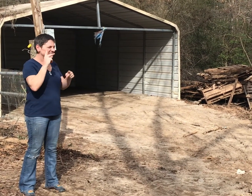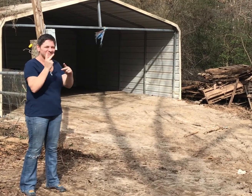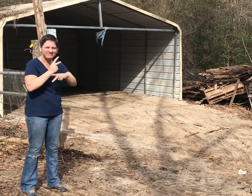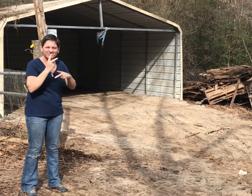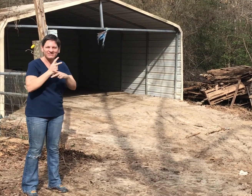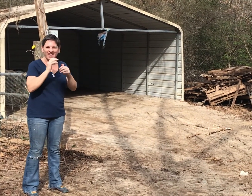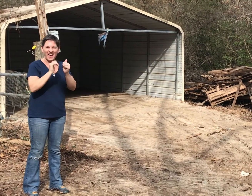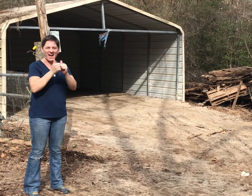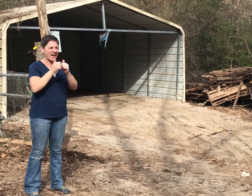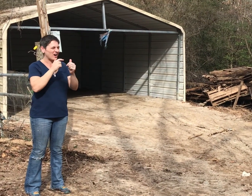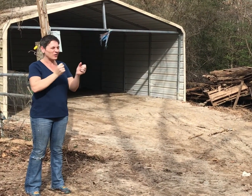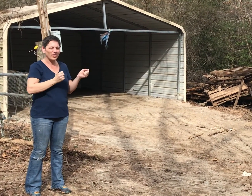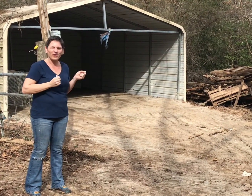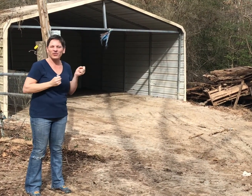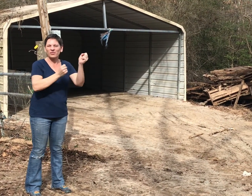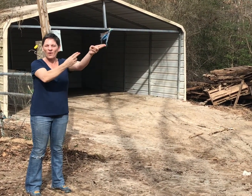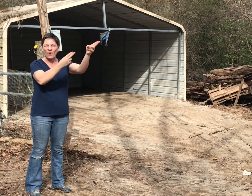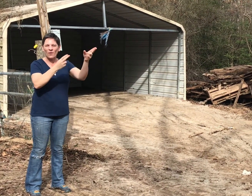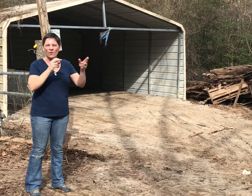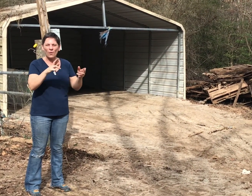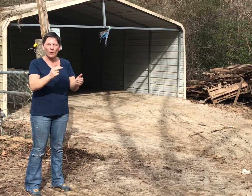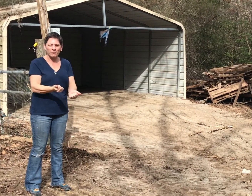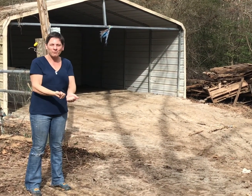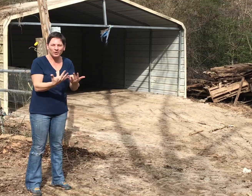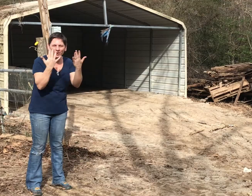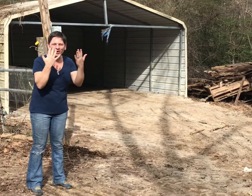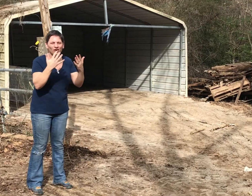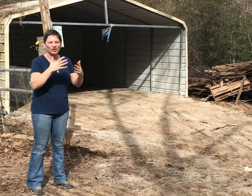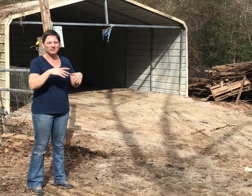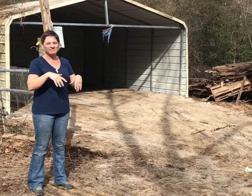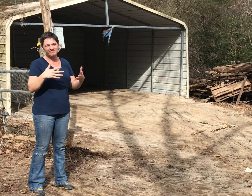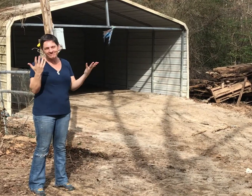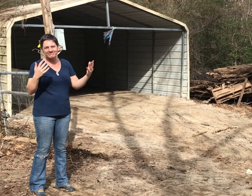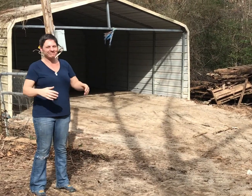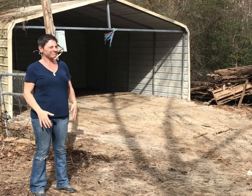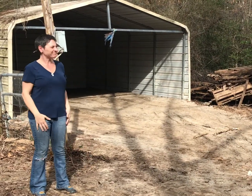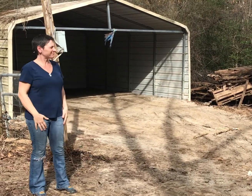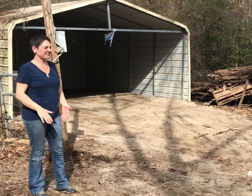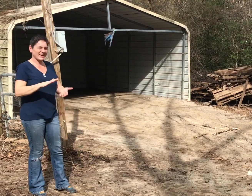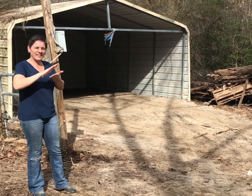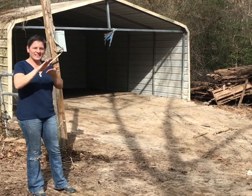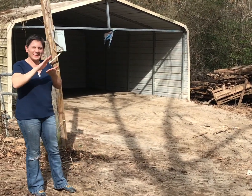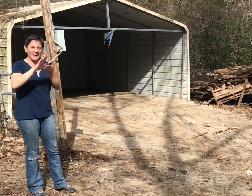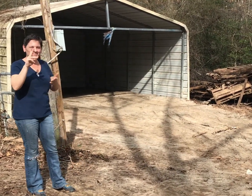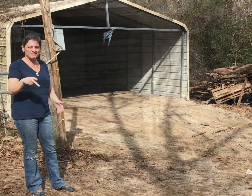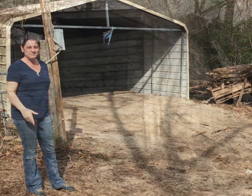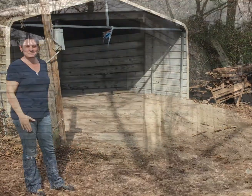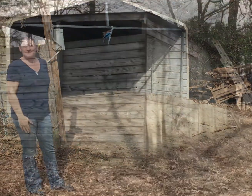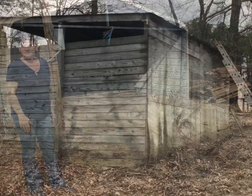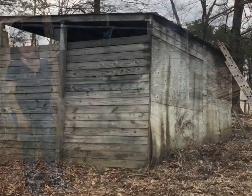unusable, we're going to have to figure out how to either dispose of this or burn it. and basically do a lot of cleanup.